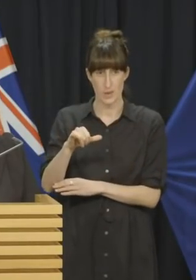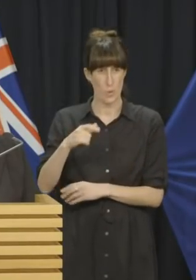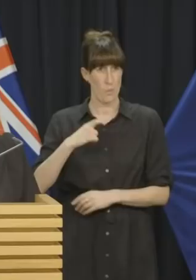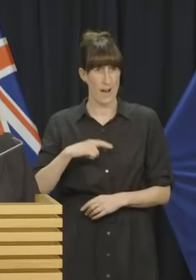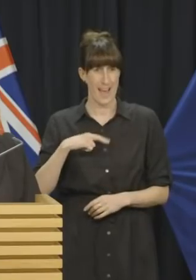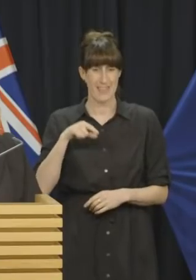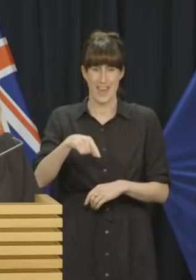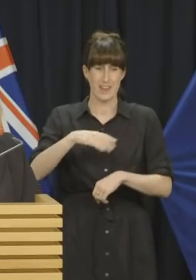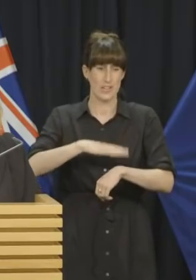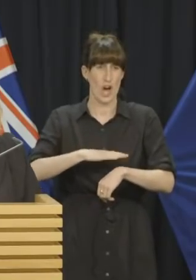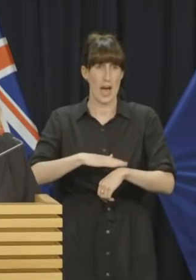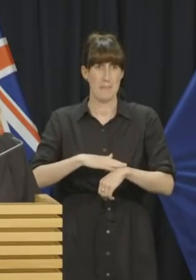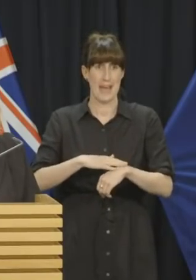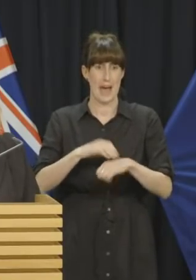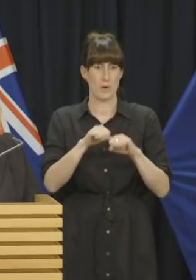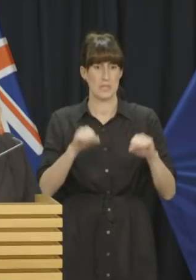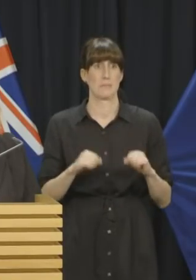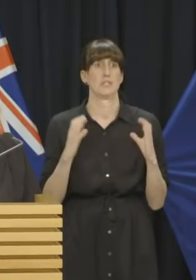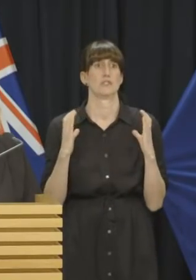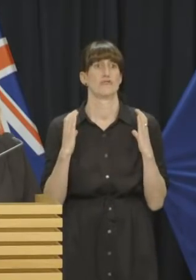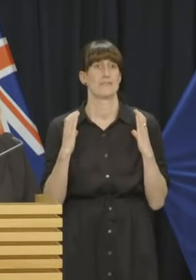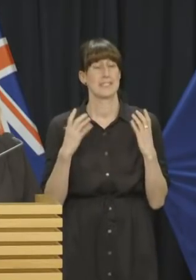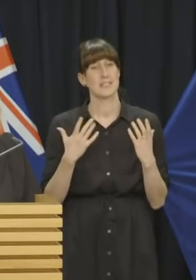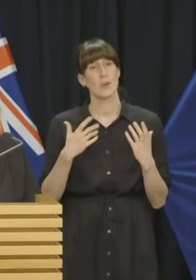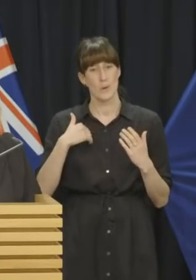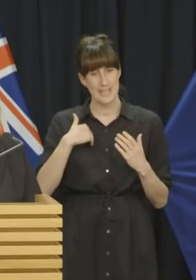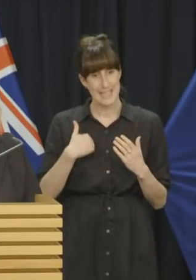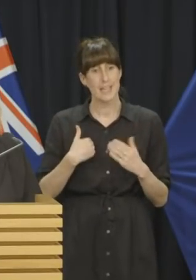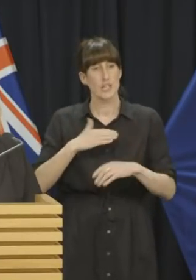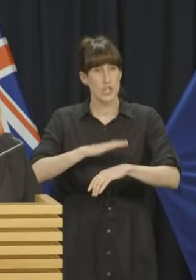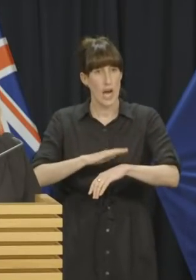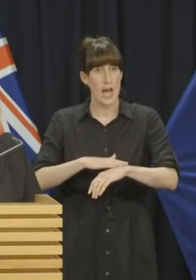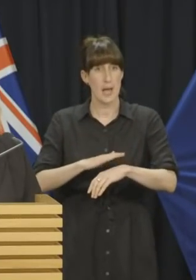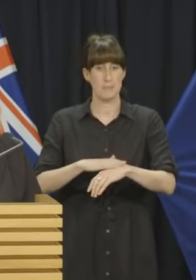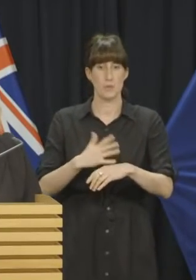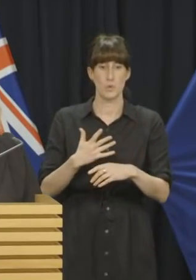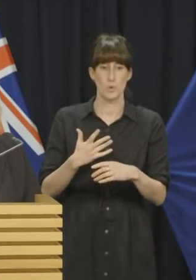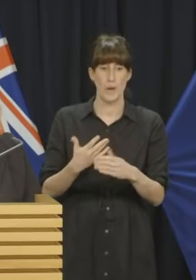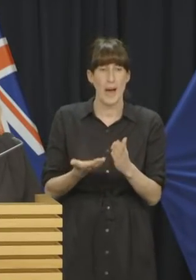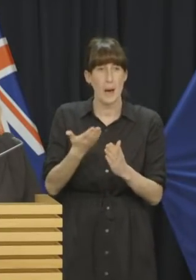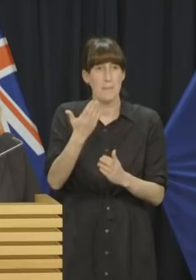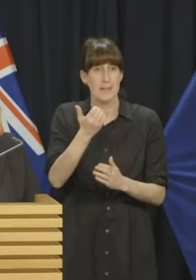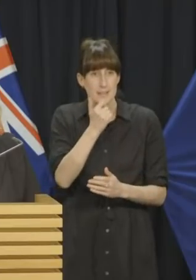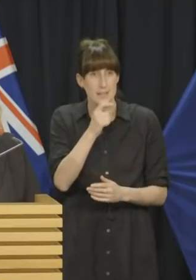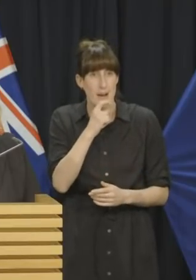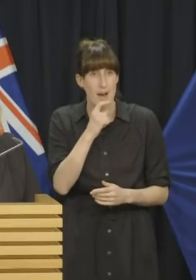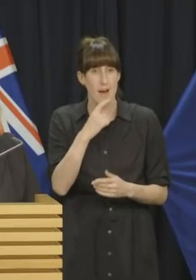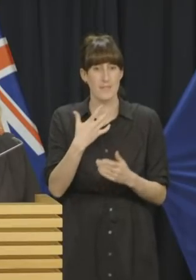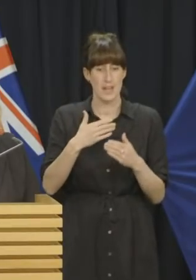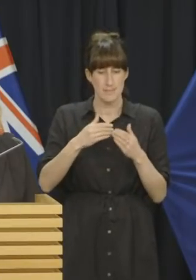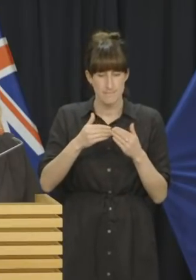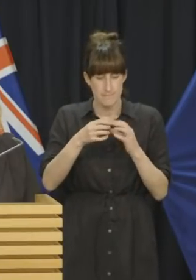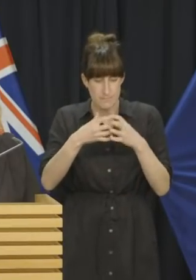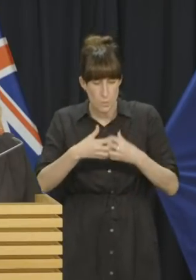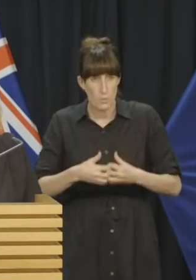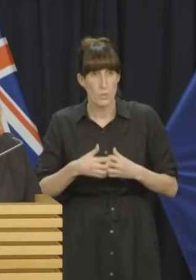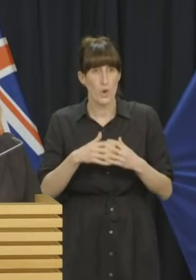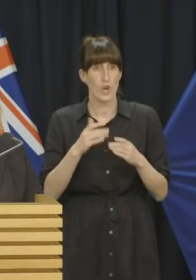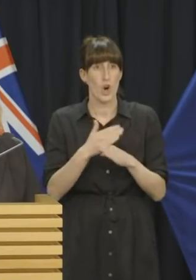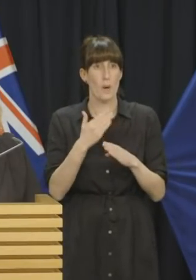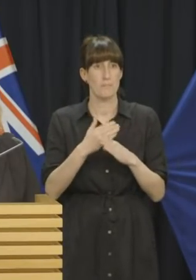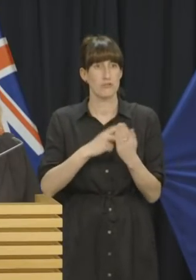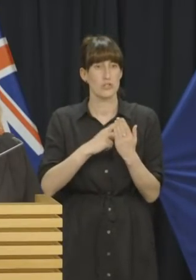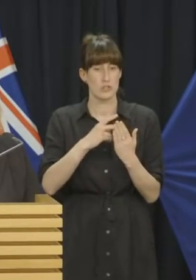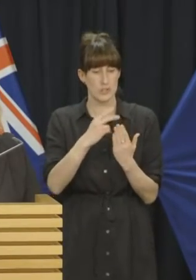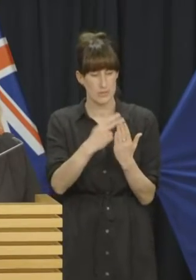grow capacity by around 20%, increase resourcing, and then further develop our procedures. It also allowed